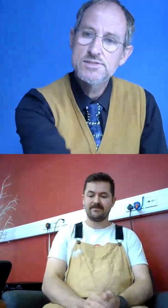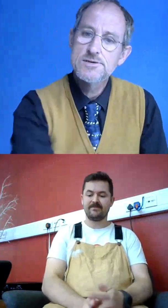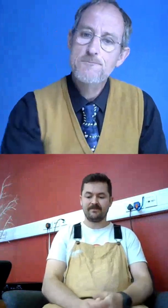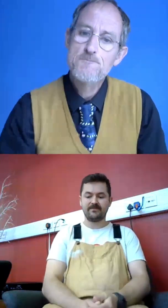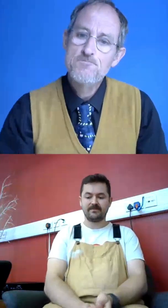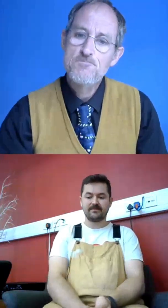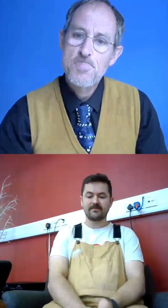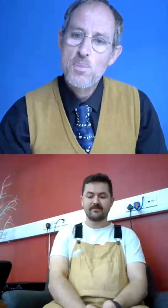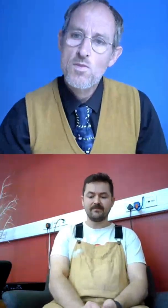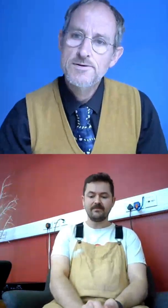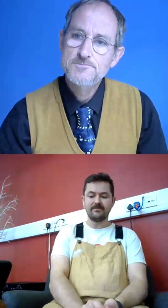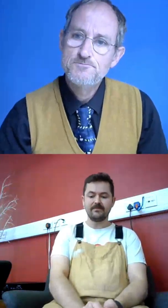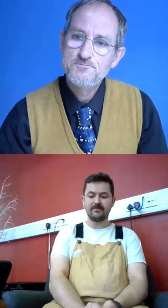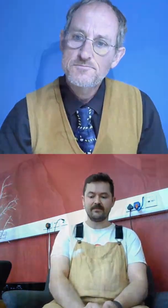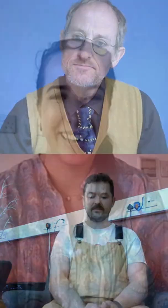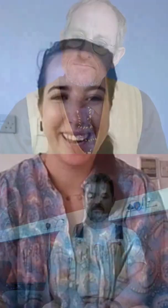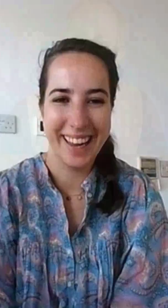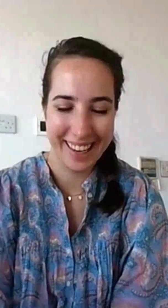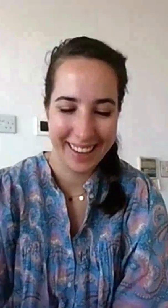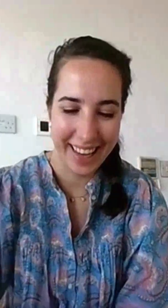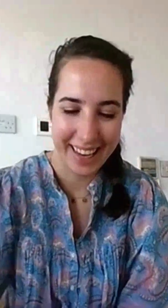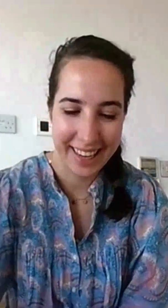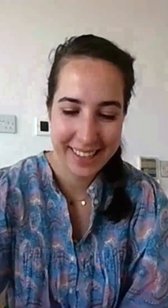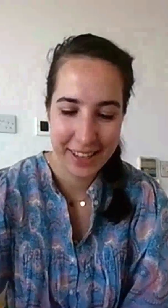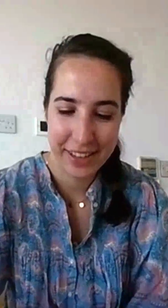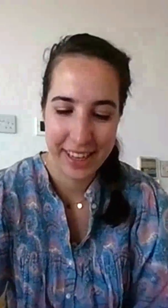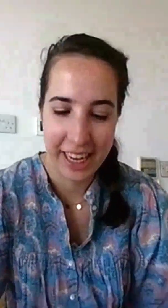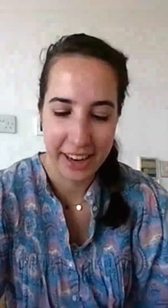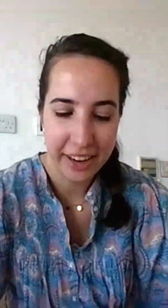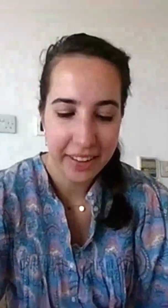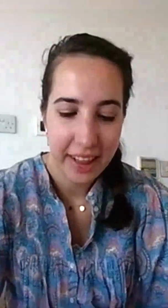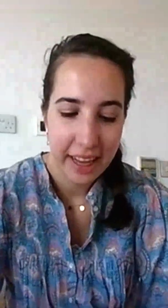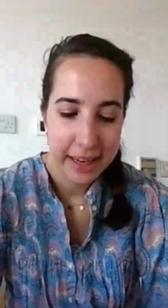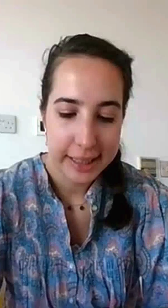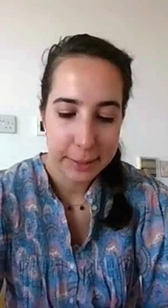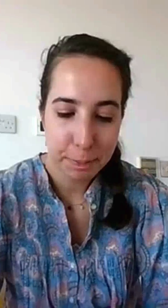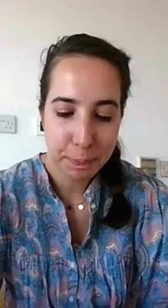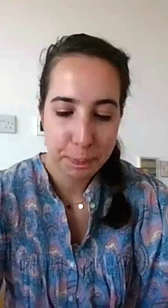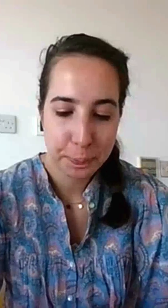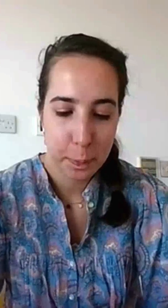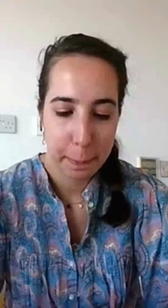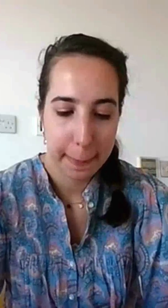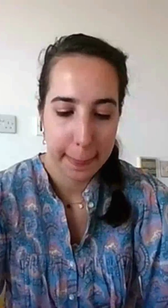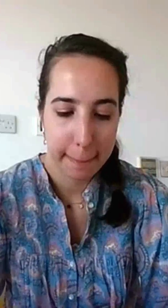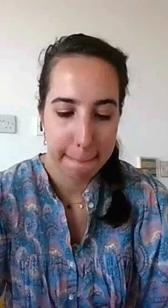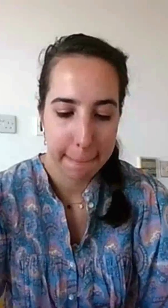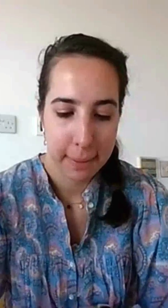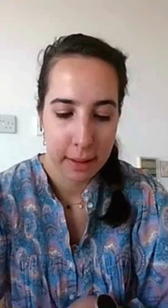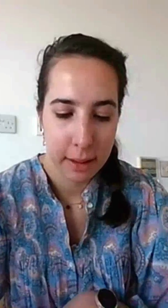case otherwise. Yeah. Okay, that's good to hear.